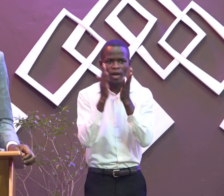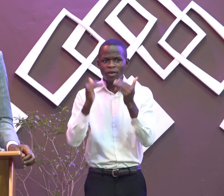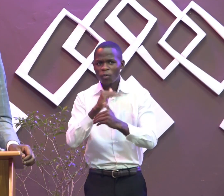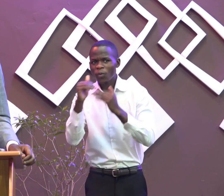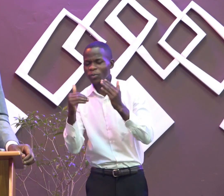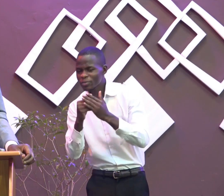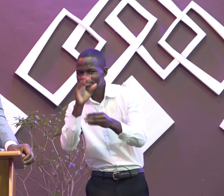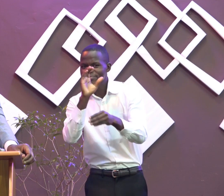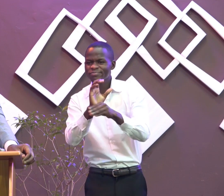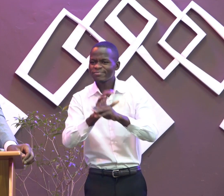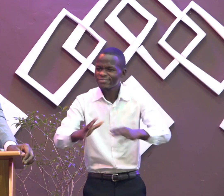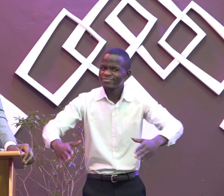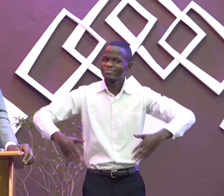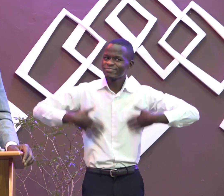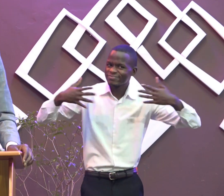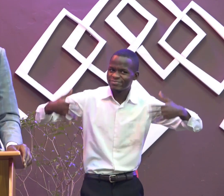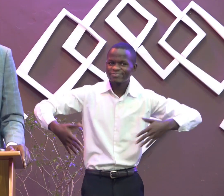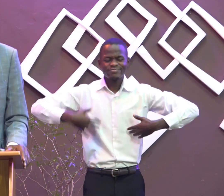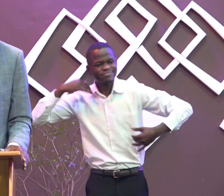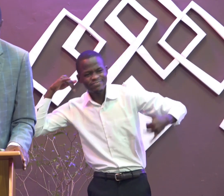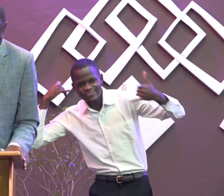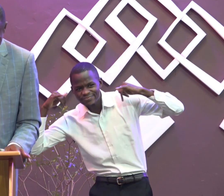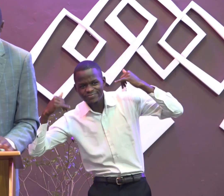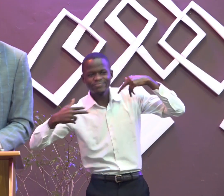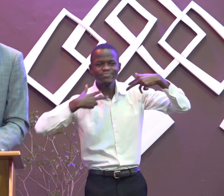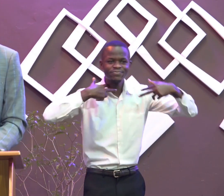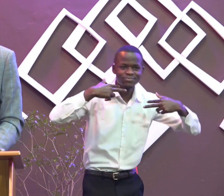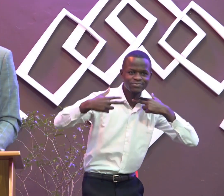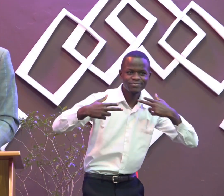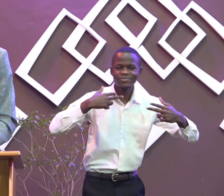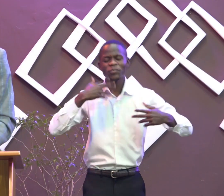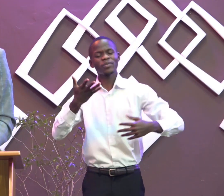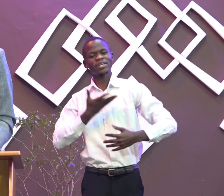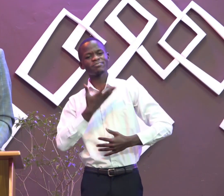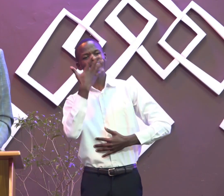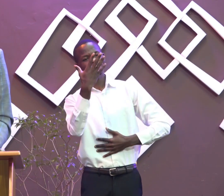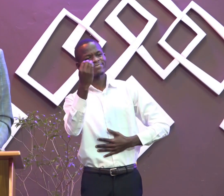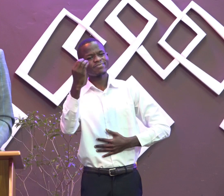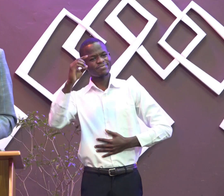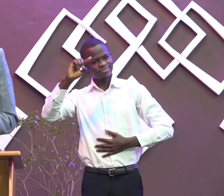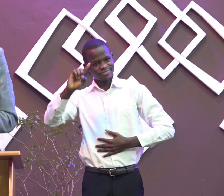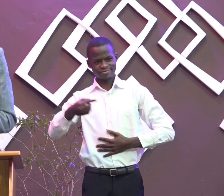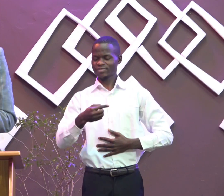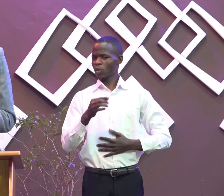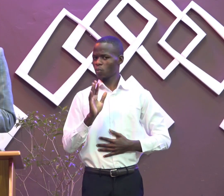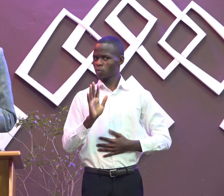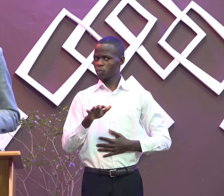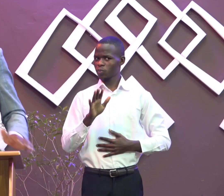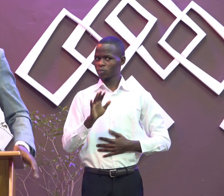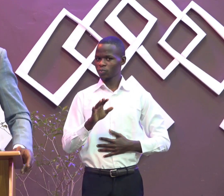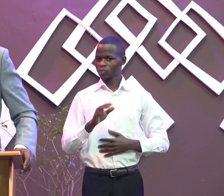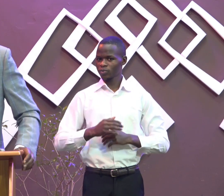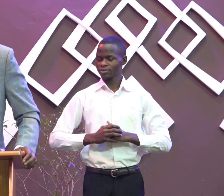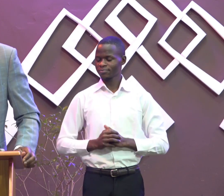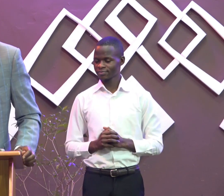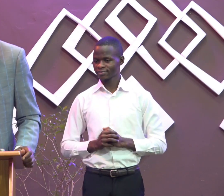ataano. And after paying that money, the bishop came and declared in the church that we had paid off 500,000 shillings